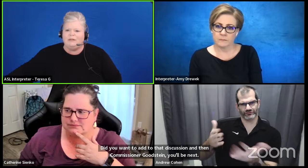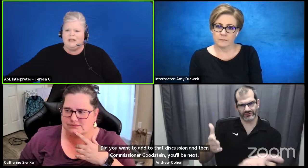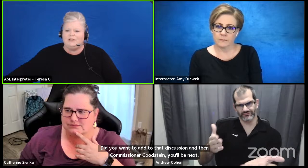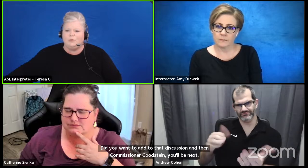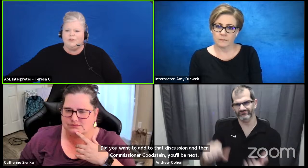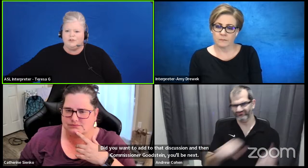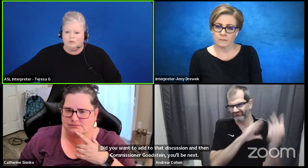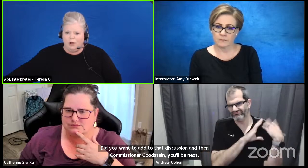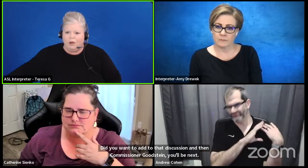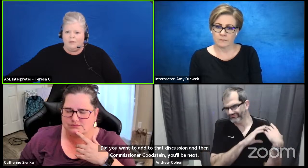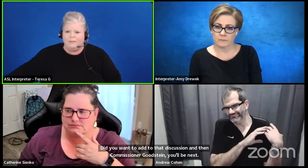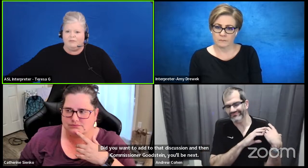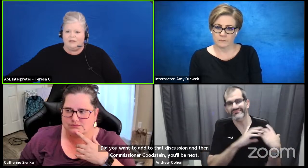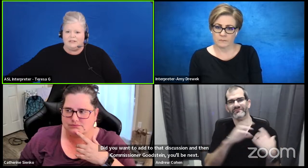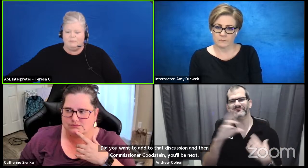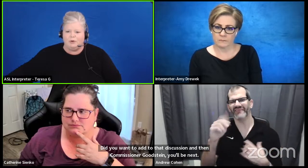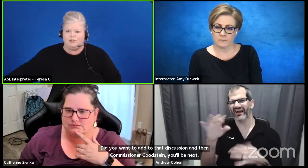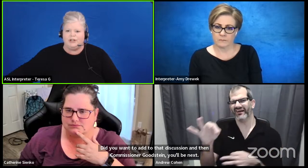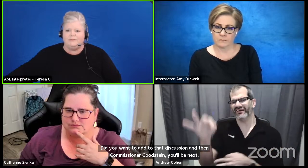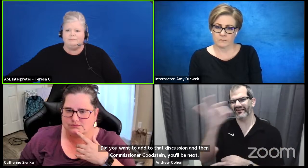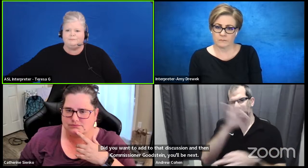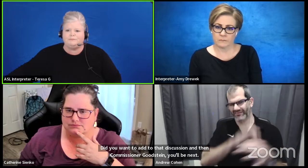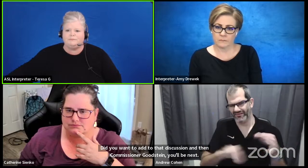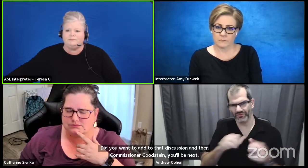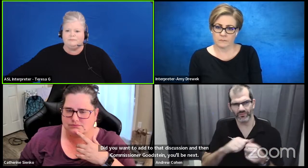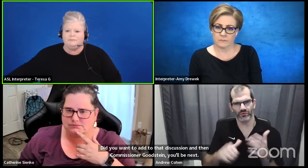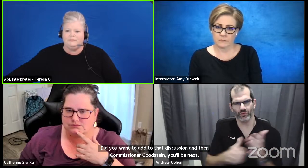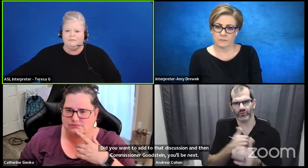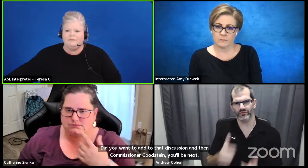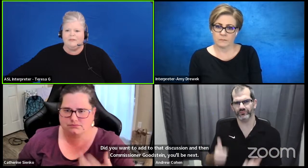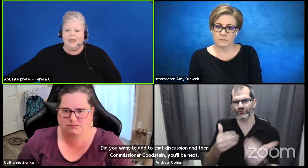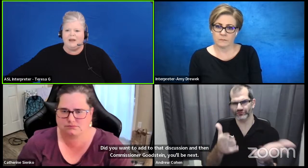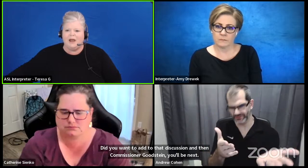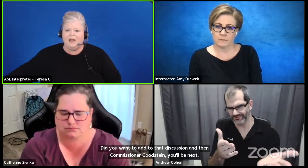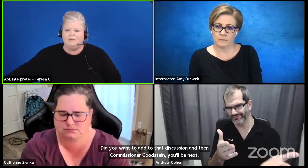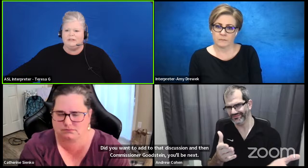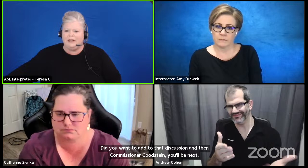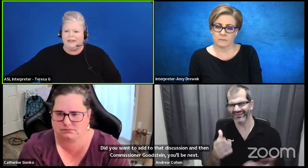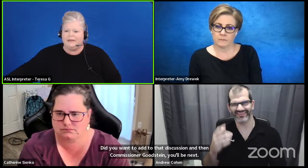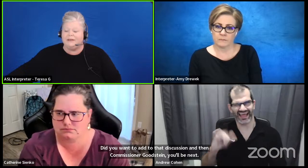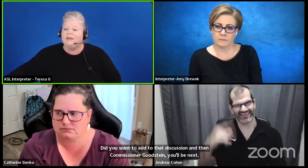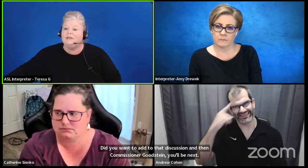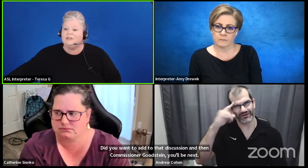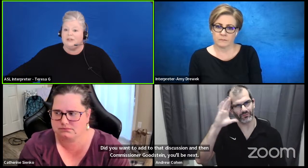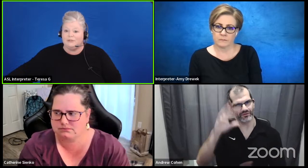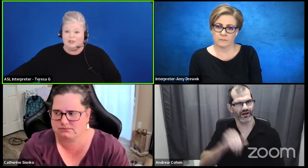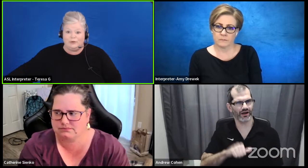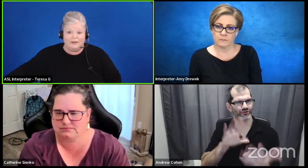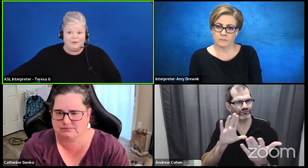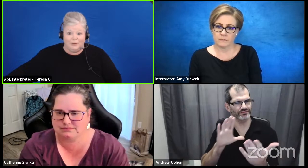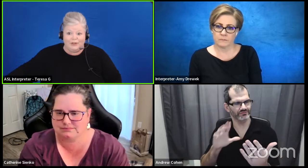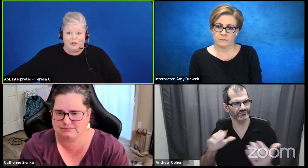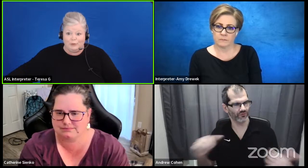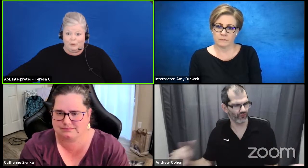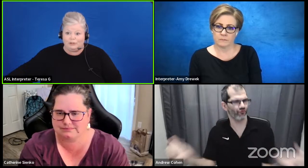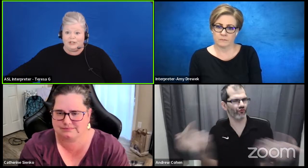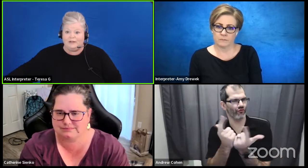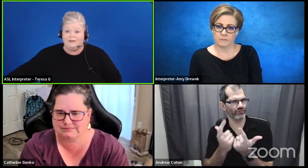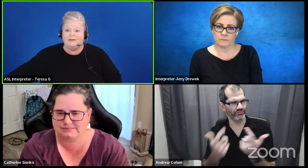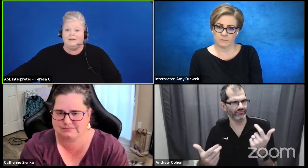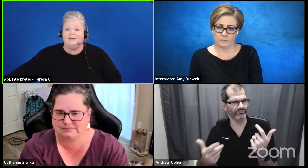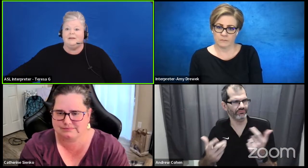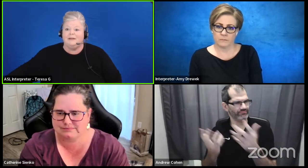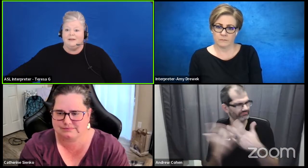Okay, I would like to withdraw my recent motion, and I would like to substitute it with a new